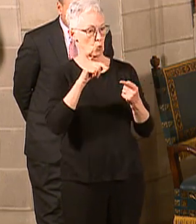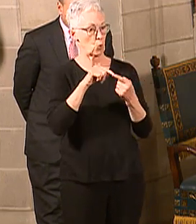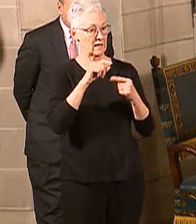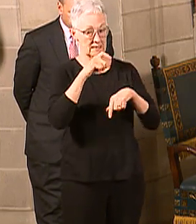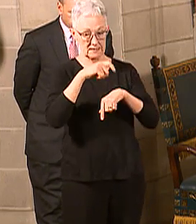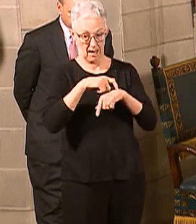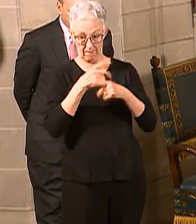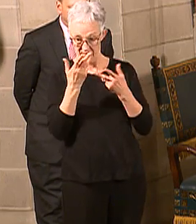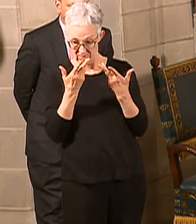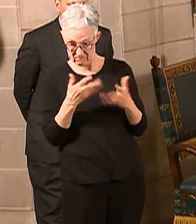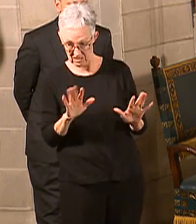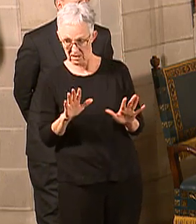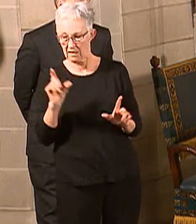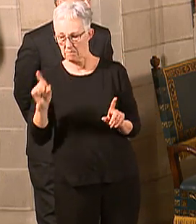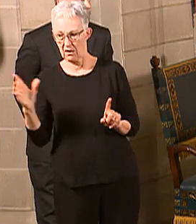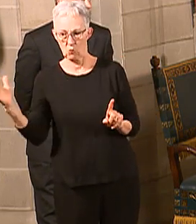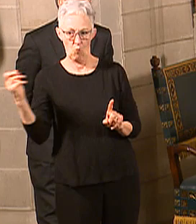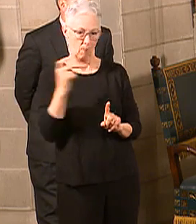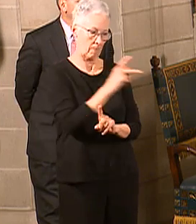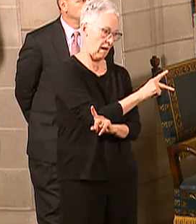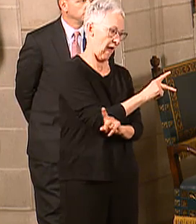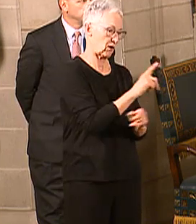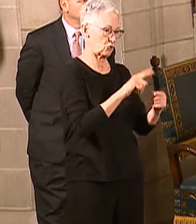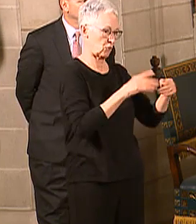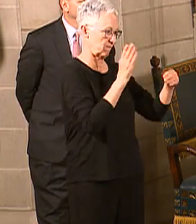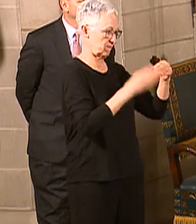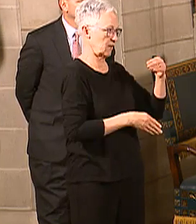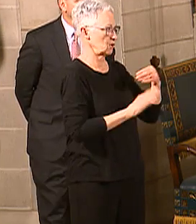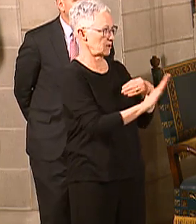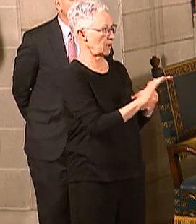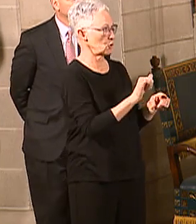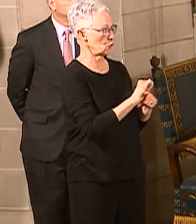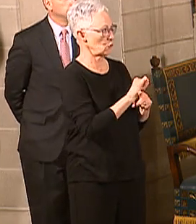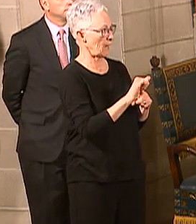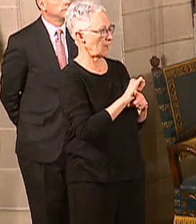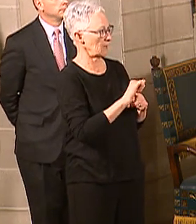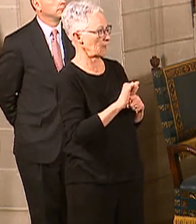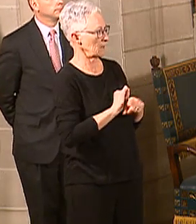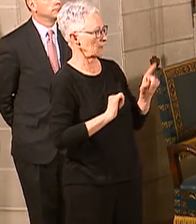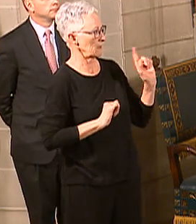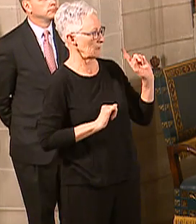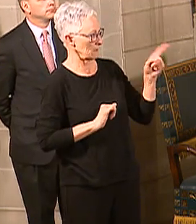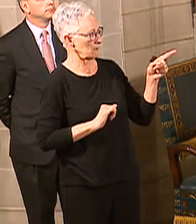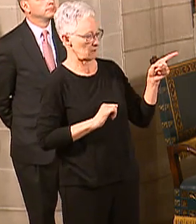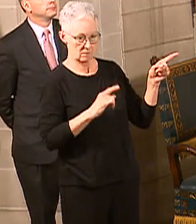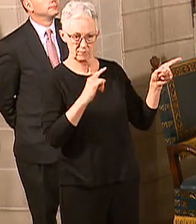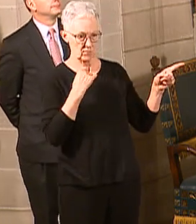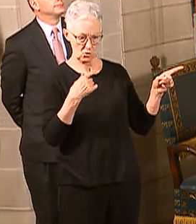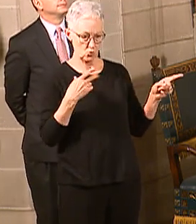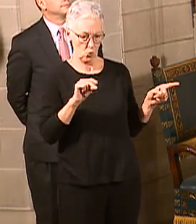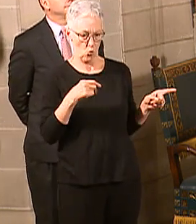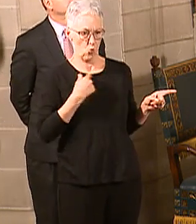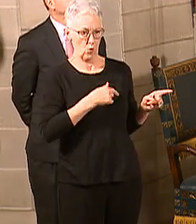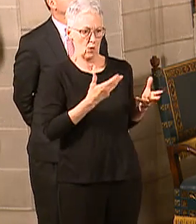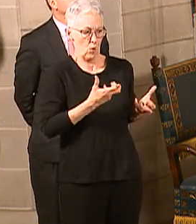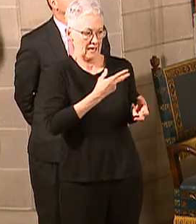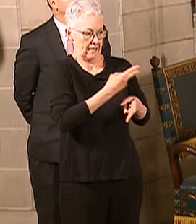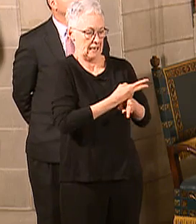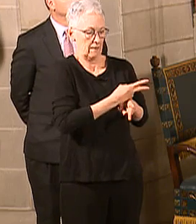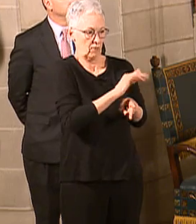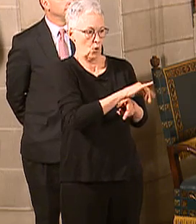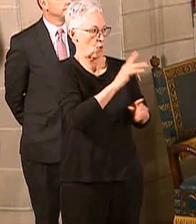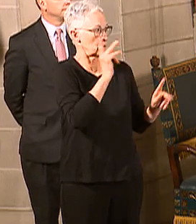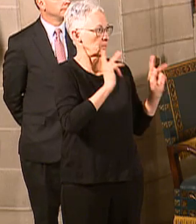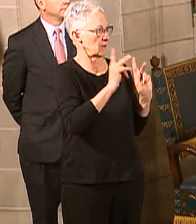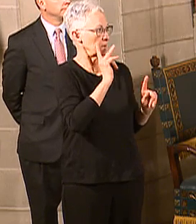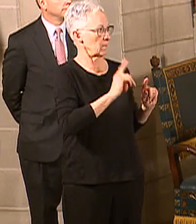will have to go back to comply with the statutes. So, Keith, I jump in anywhere? Right on the money. We'd love to have them stay in the career. We'd love to have them stay there. They'll have lots of great experience and training,